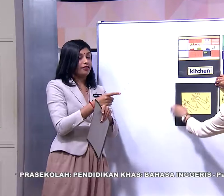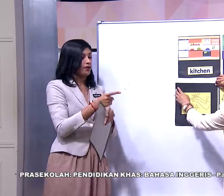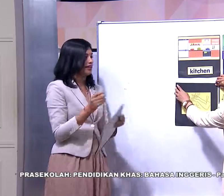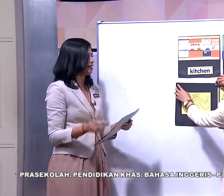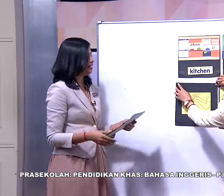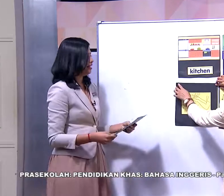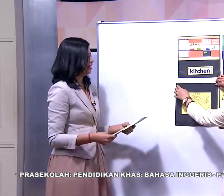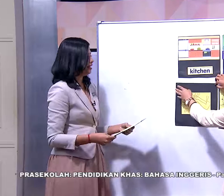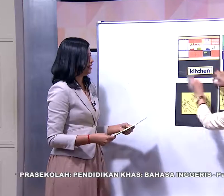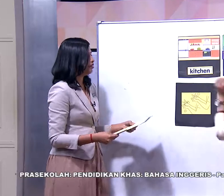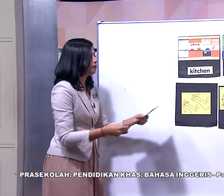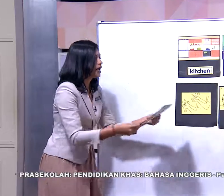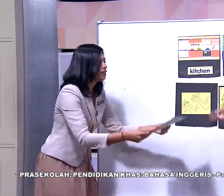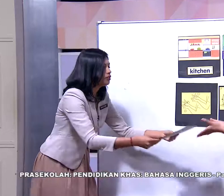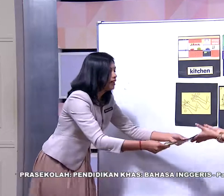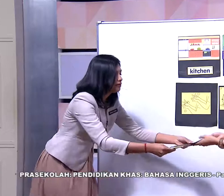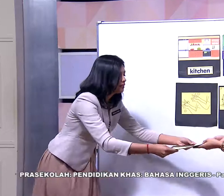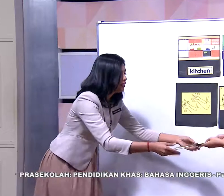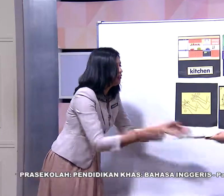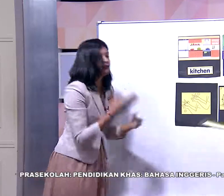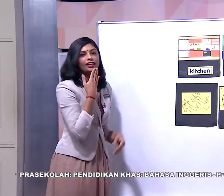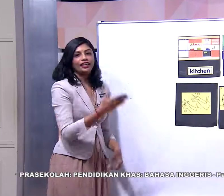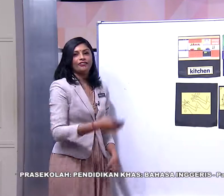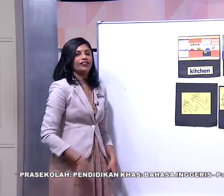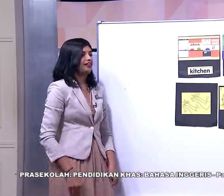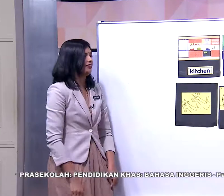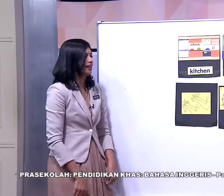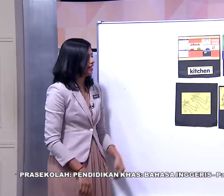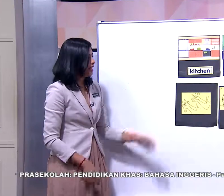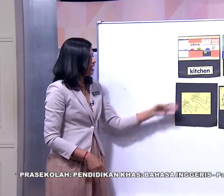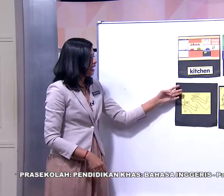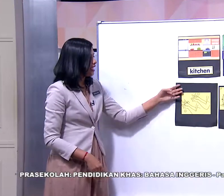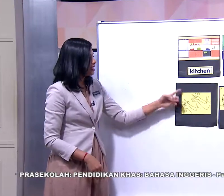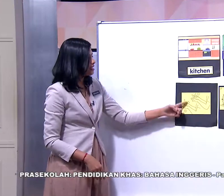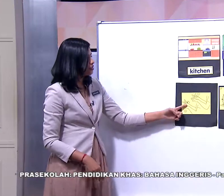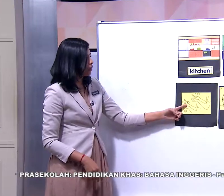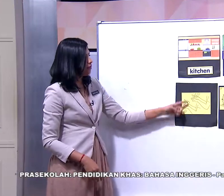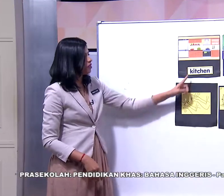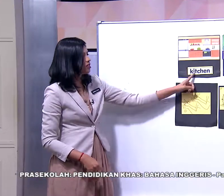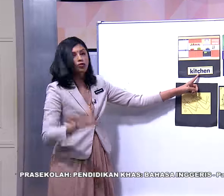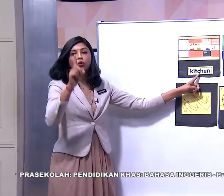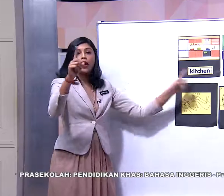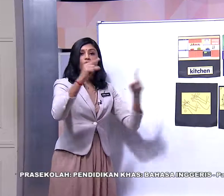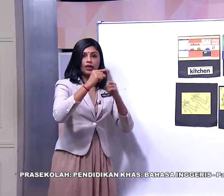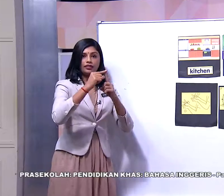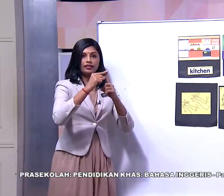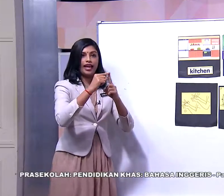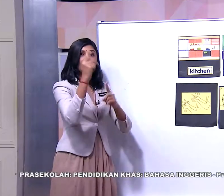one. Okay. Okay, Mira, I need your help. Thank you. Thank you, teacher. All right. Mm-hmm. Yes, this is one because there is only one word. And it is